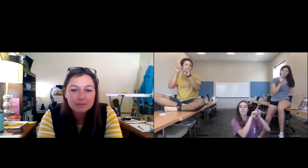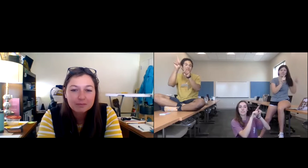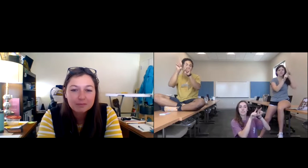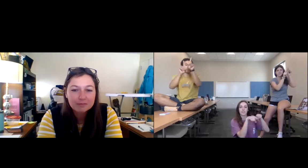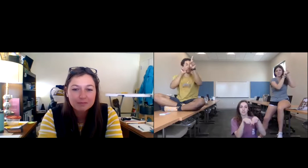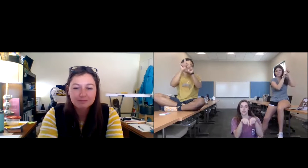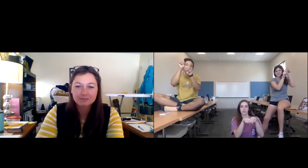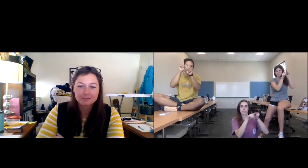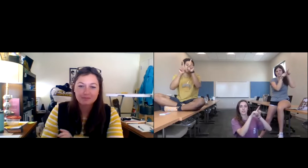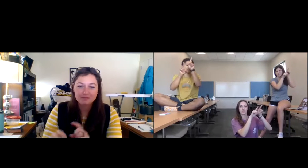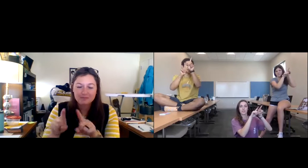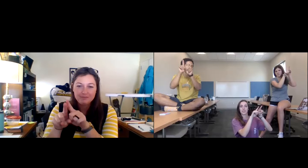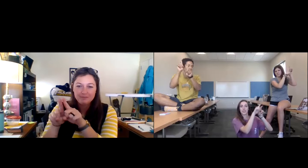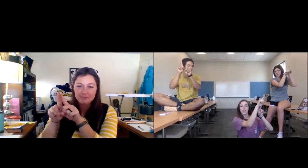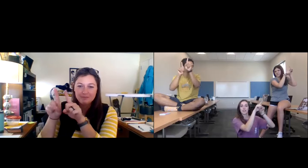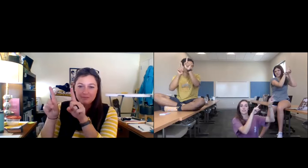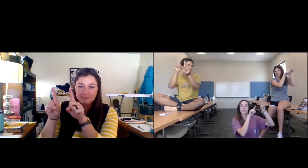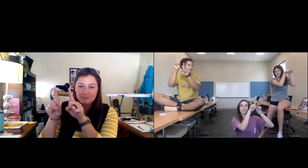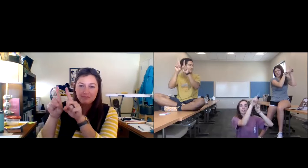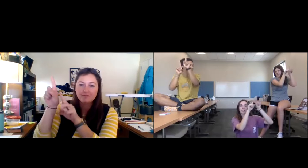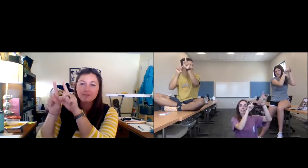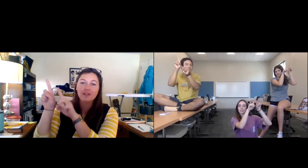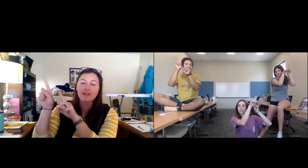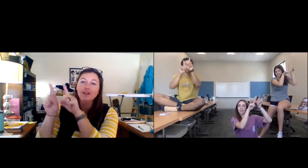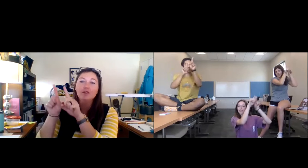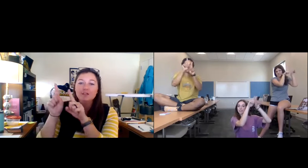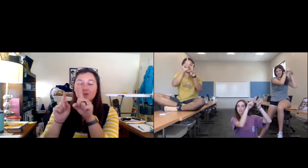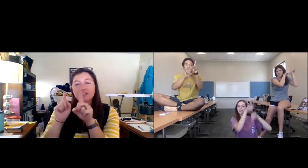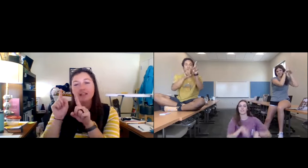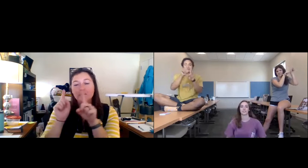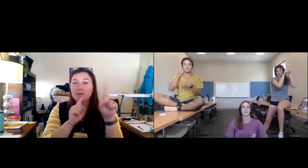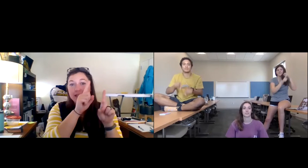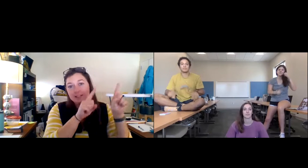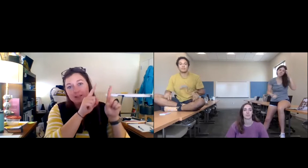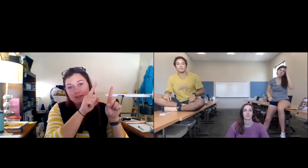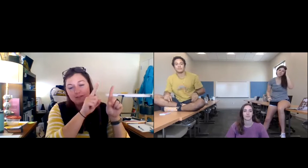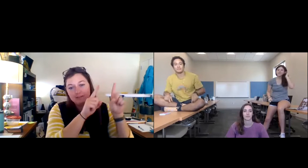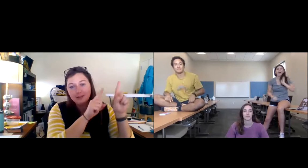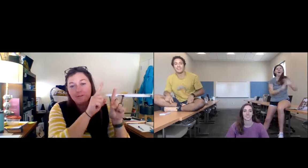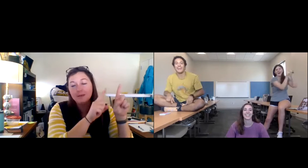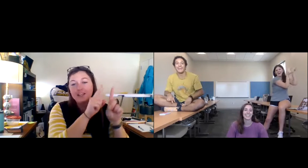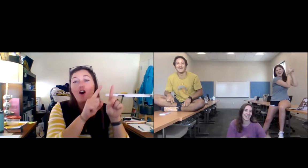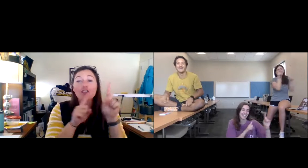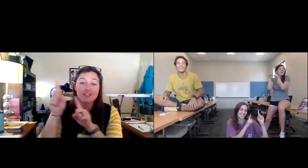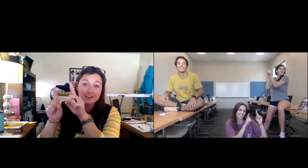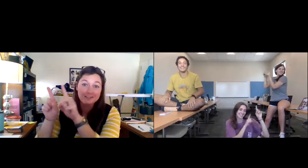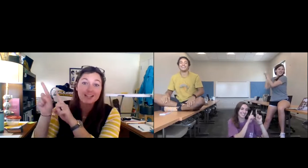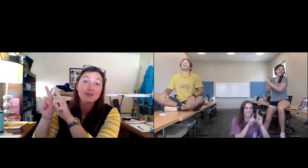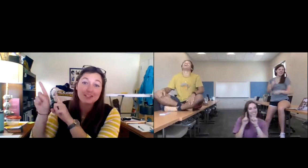you take your 2 pointer fingers and you just... Oh, so it's like when I'm dancing. Yeah. Yes. That's what you're telling